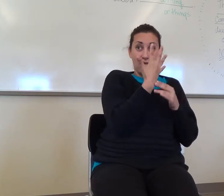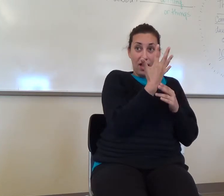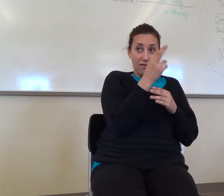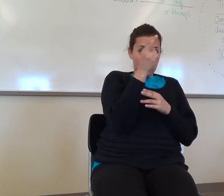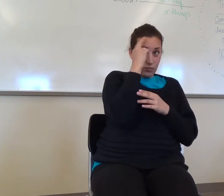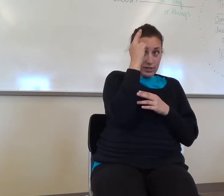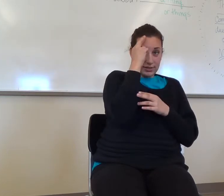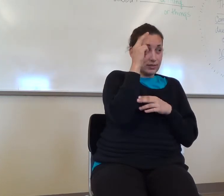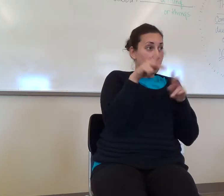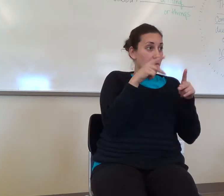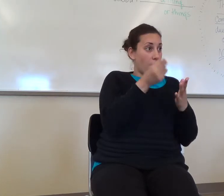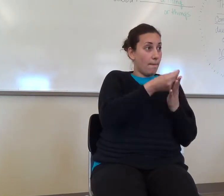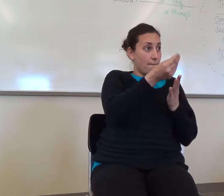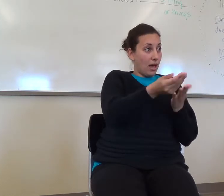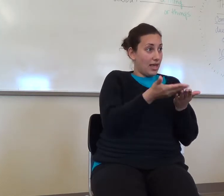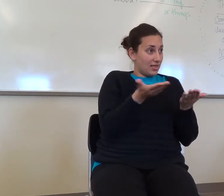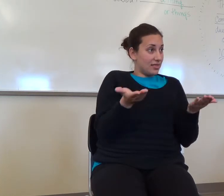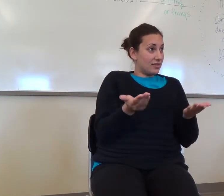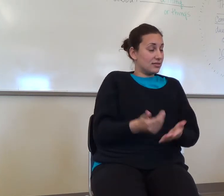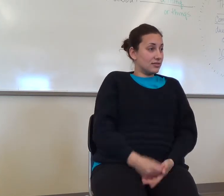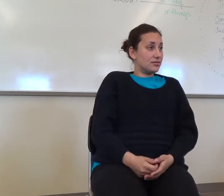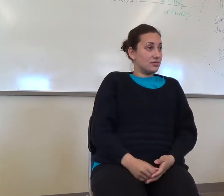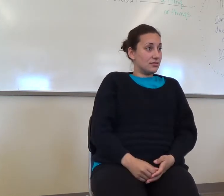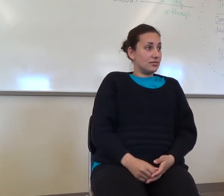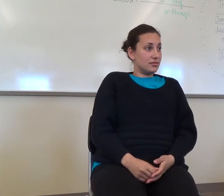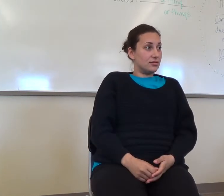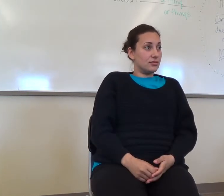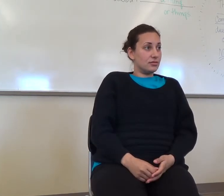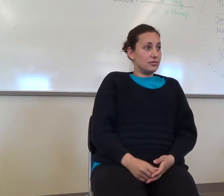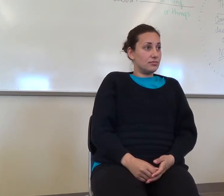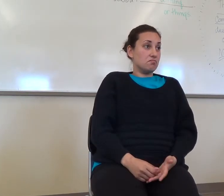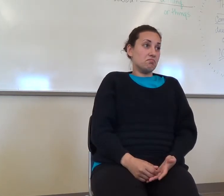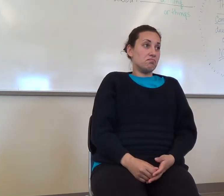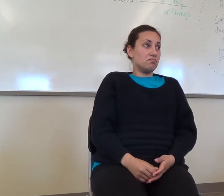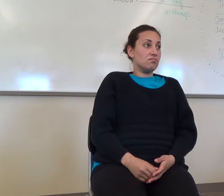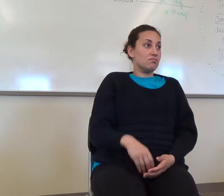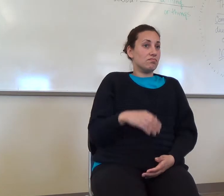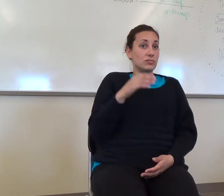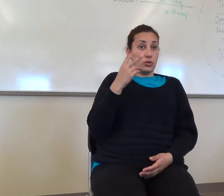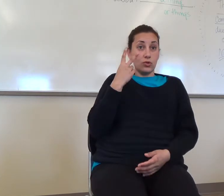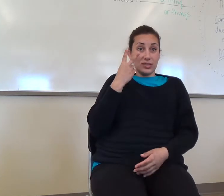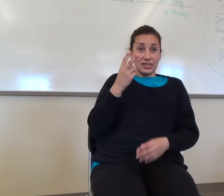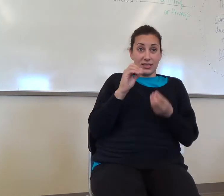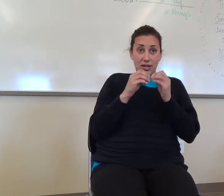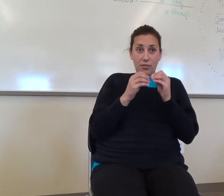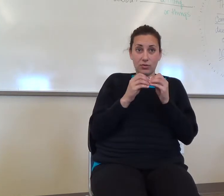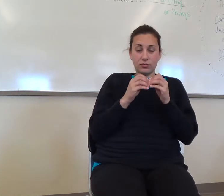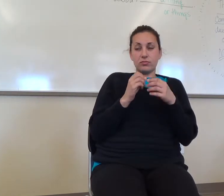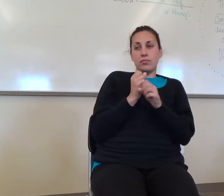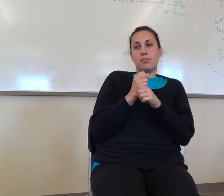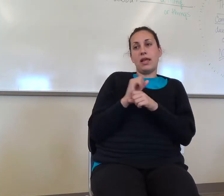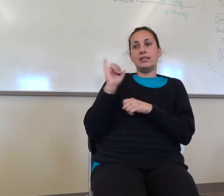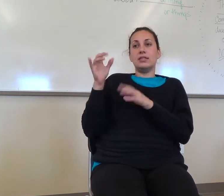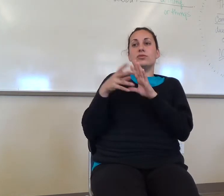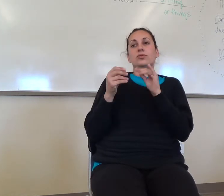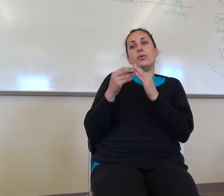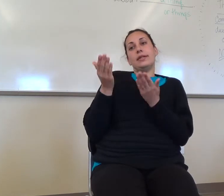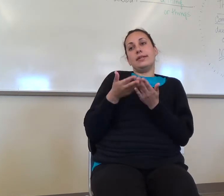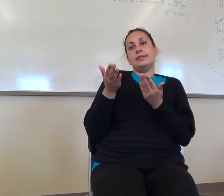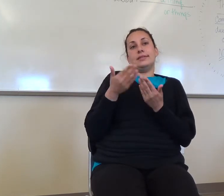reasons people buy things. You know, yeah, once you see this, this makes it easy when it's got a solid number in